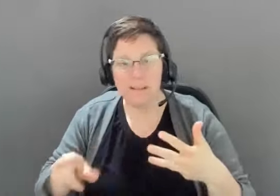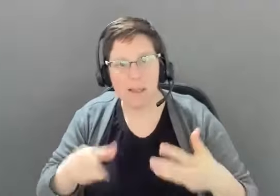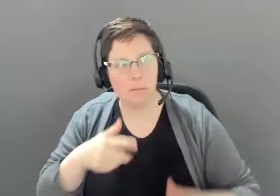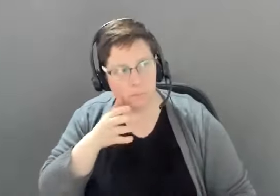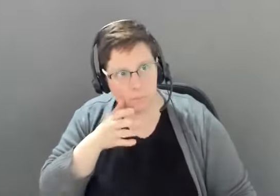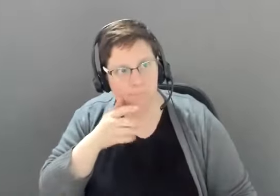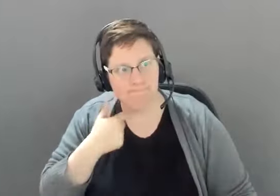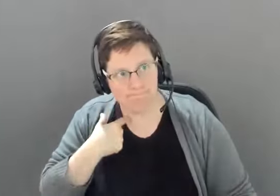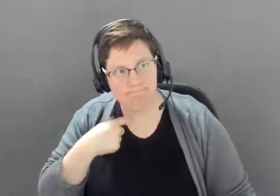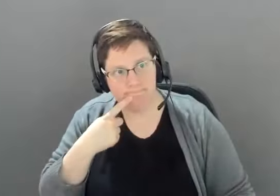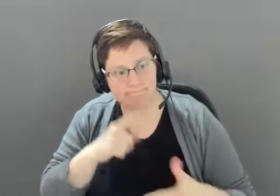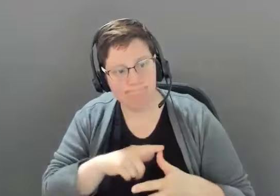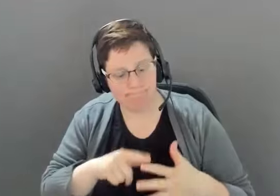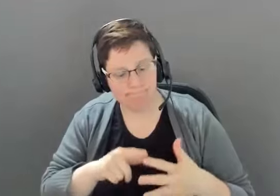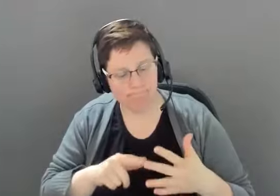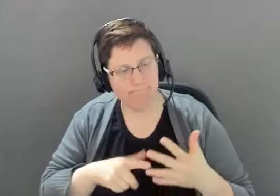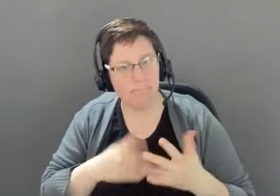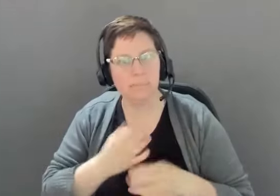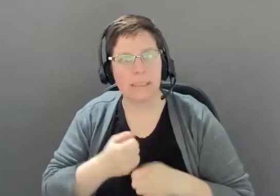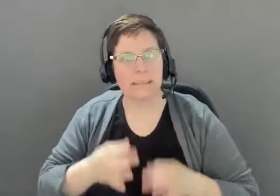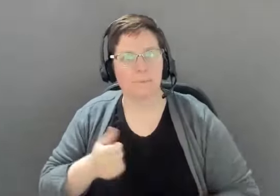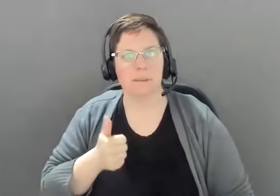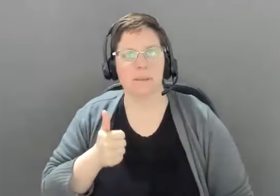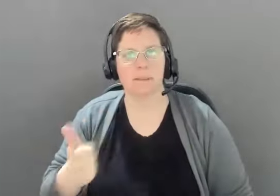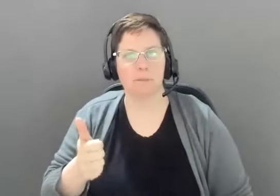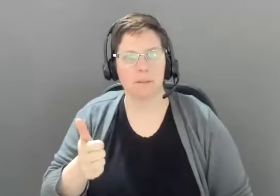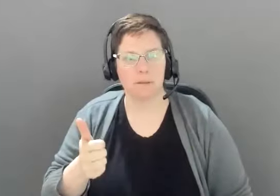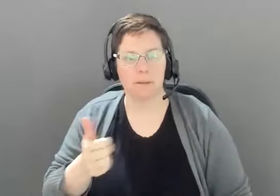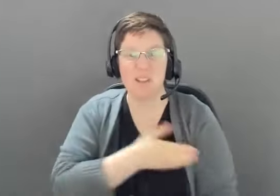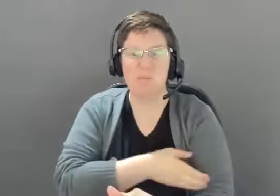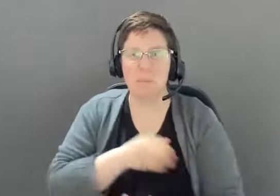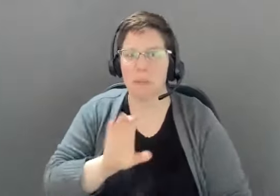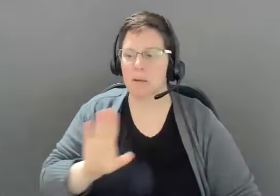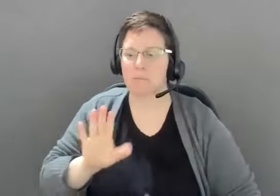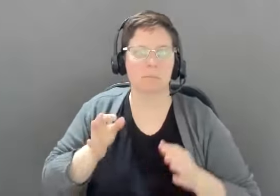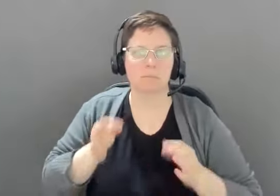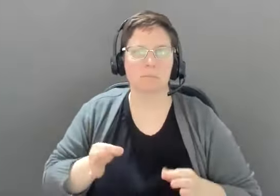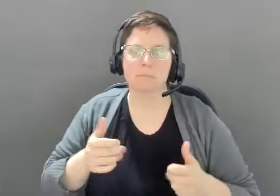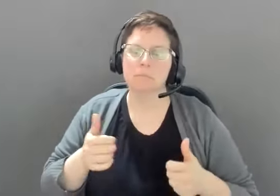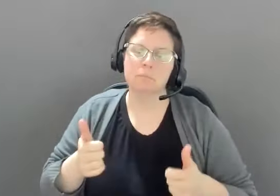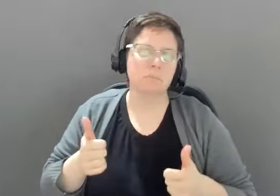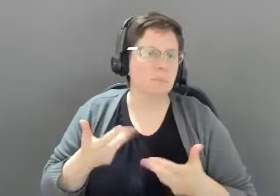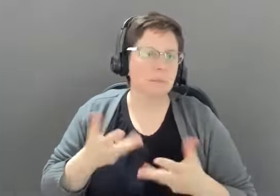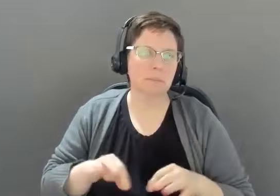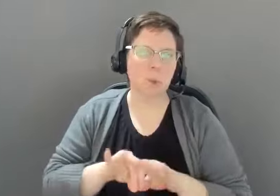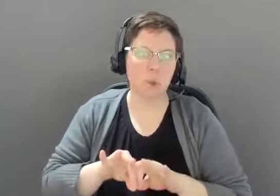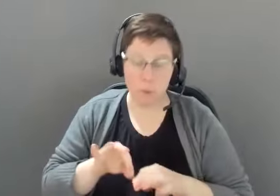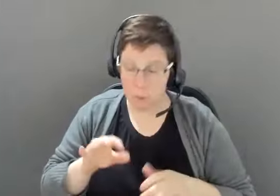decisions. Empowering survivors with the right information is essential. By explaining the laws, simplifies